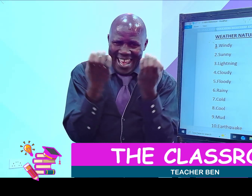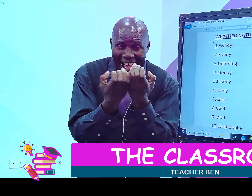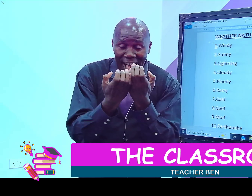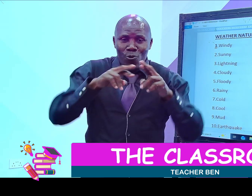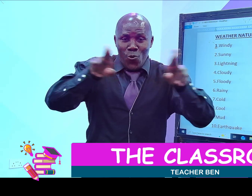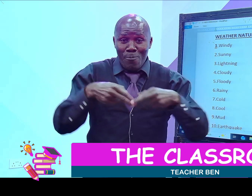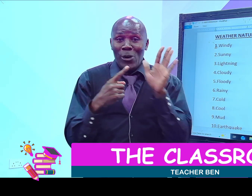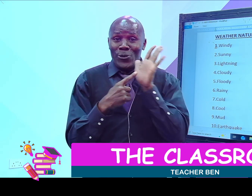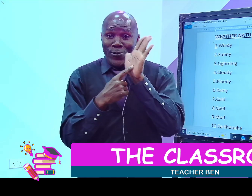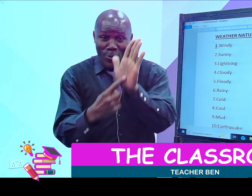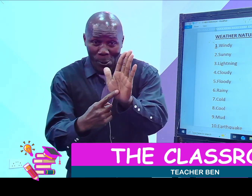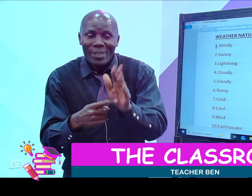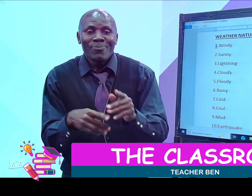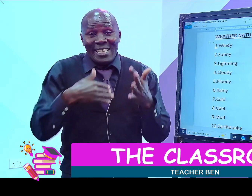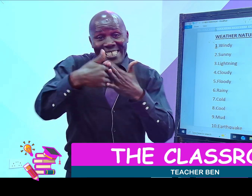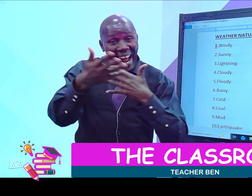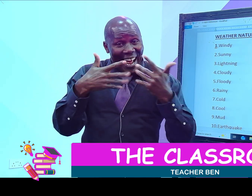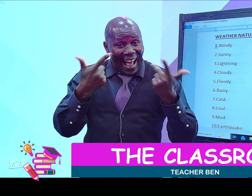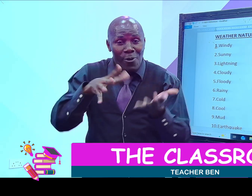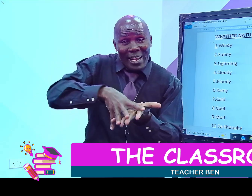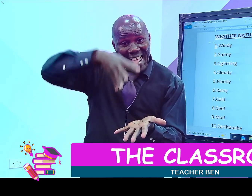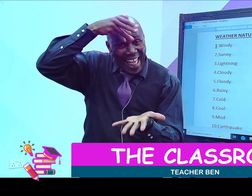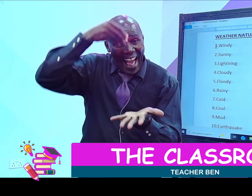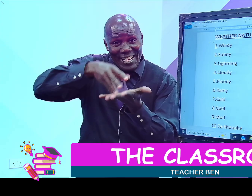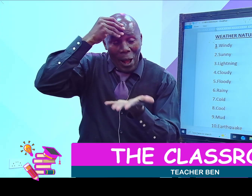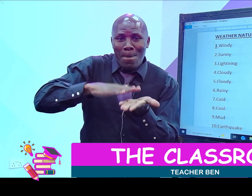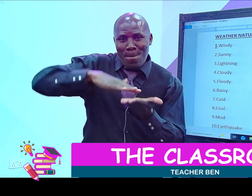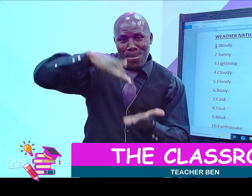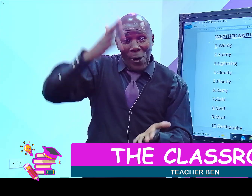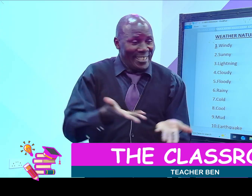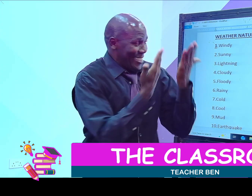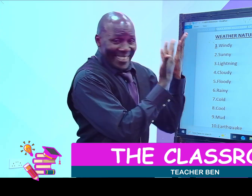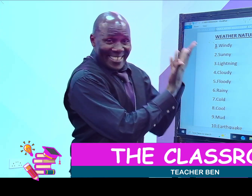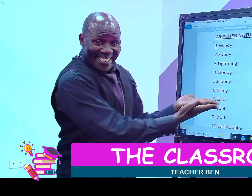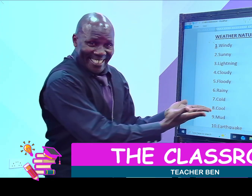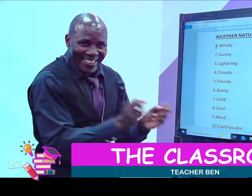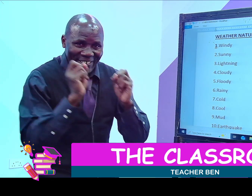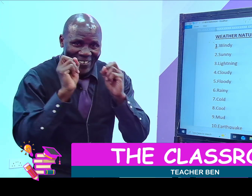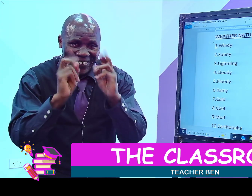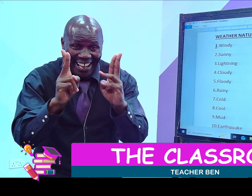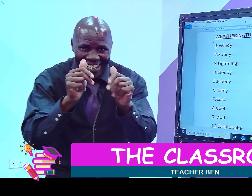show you, we have the classroom show where we learn more about